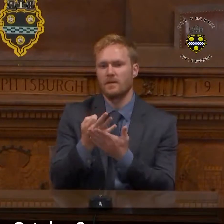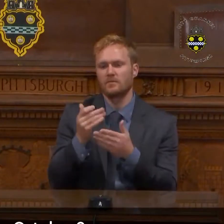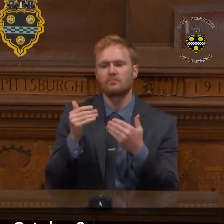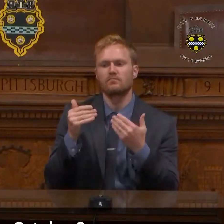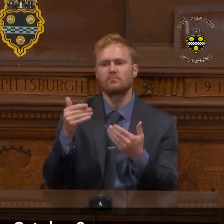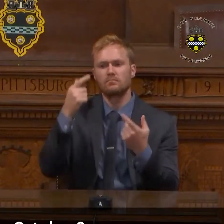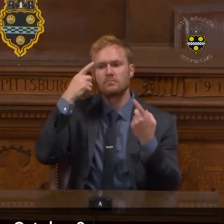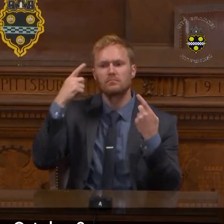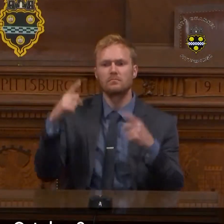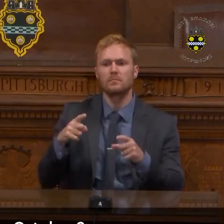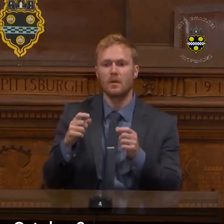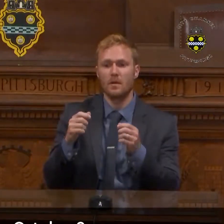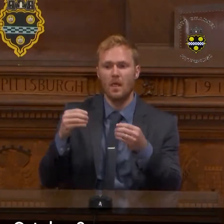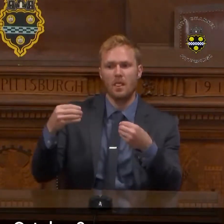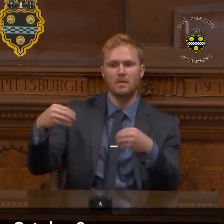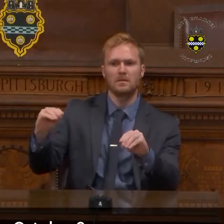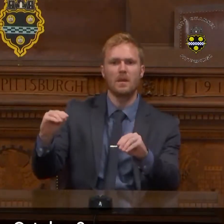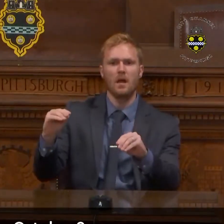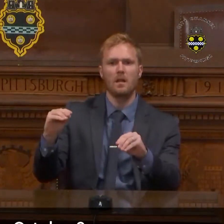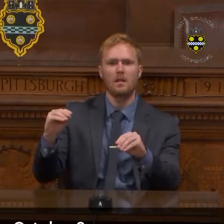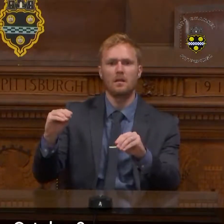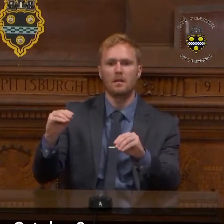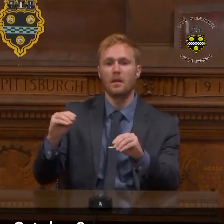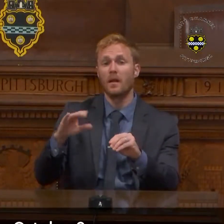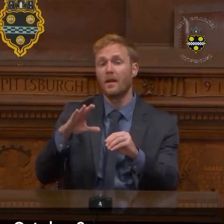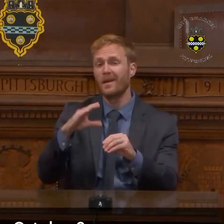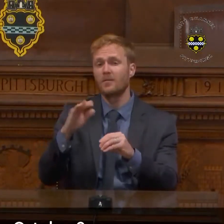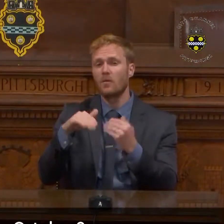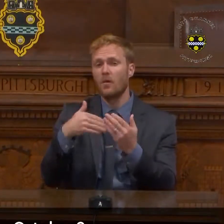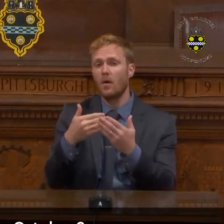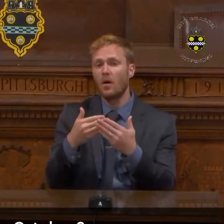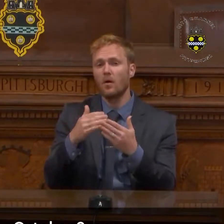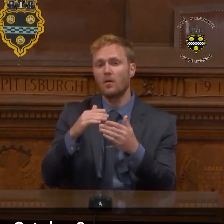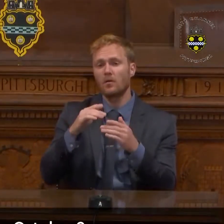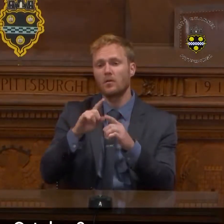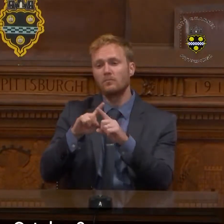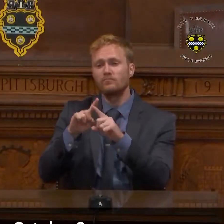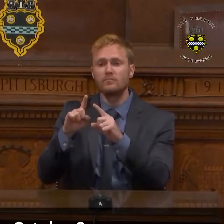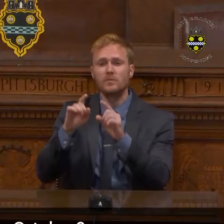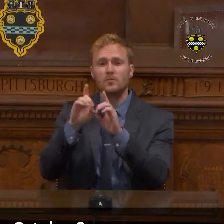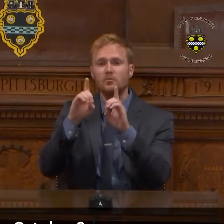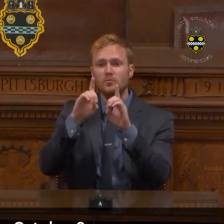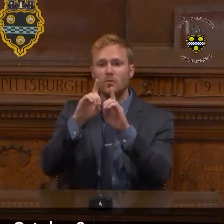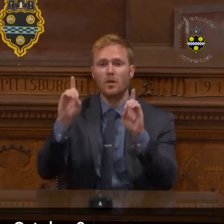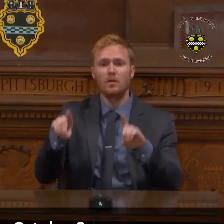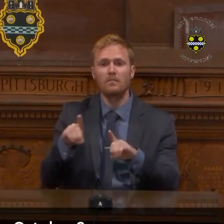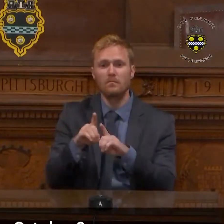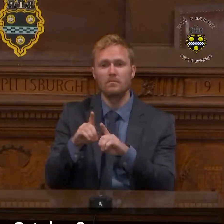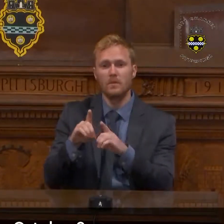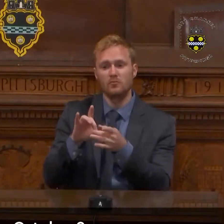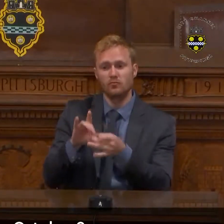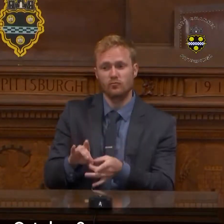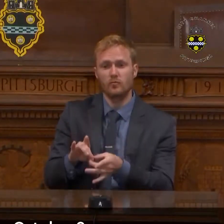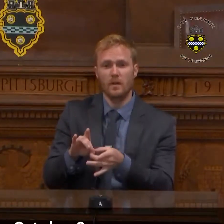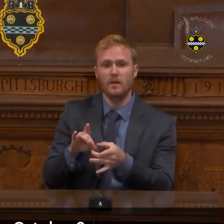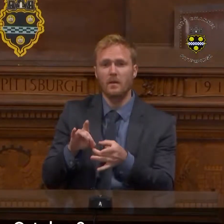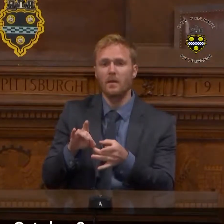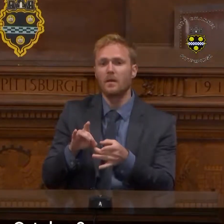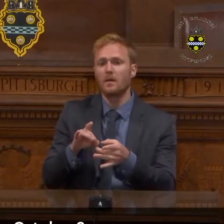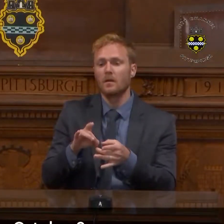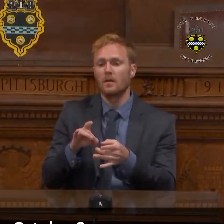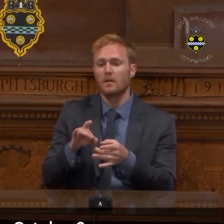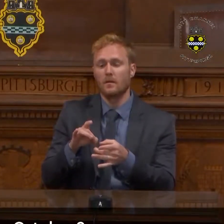an agreement of sale and all related documents necessary to effect the purchase by the City of